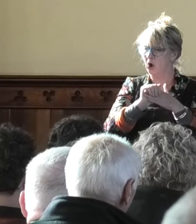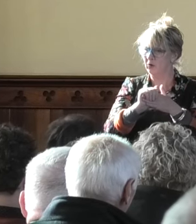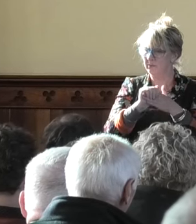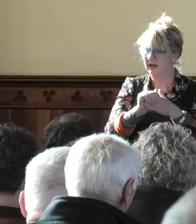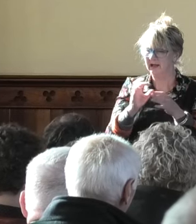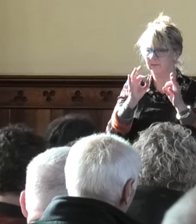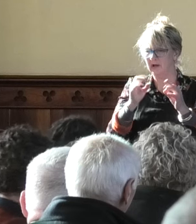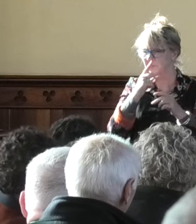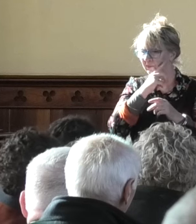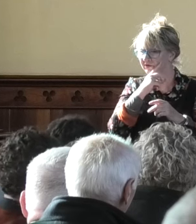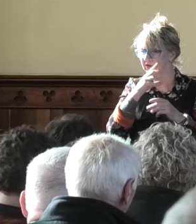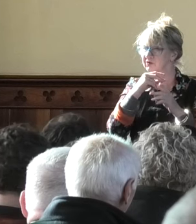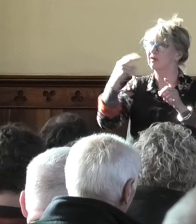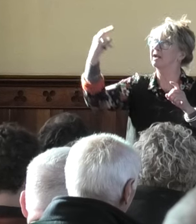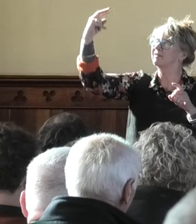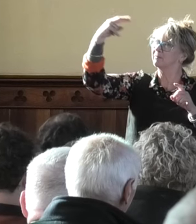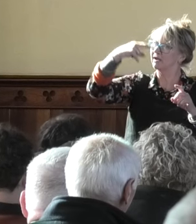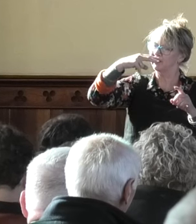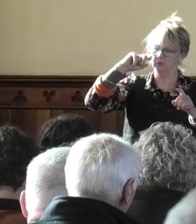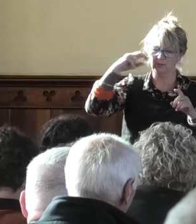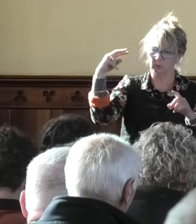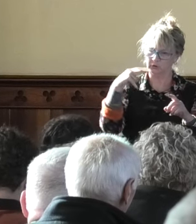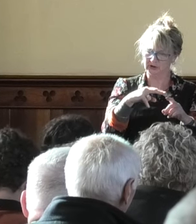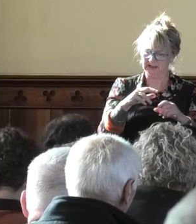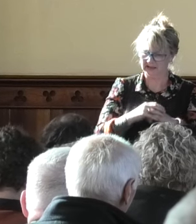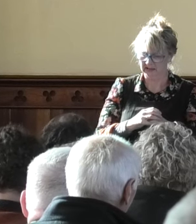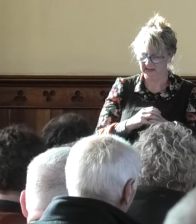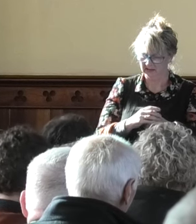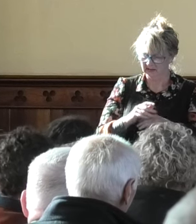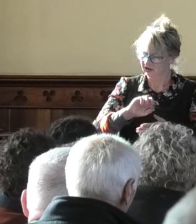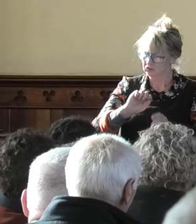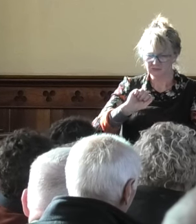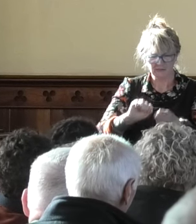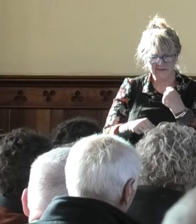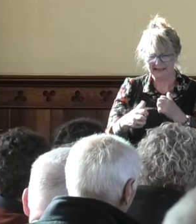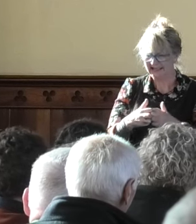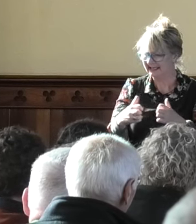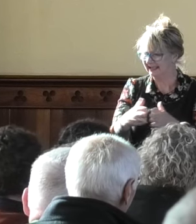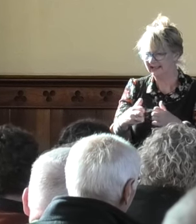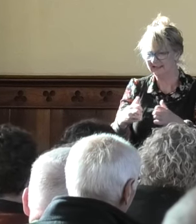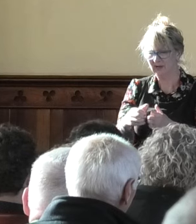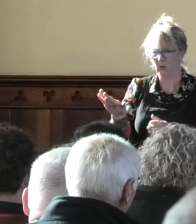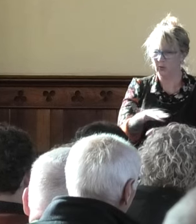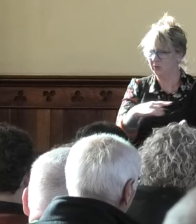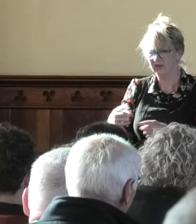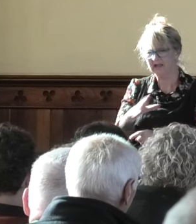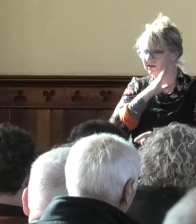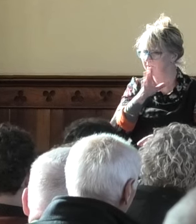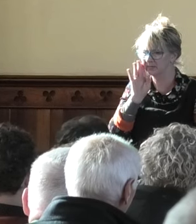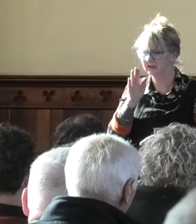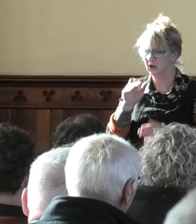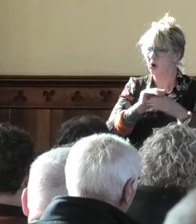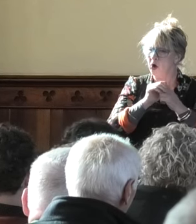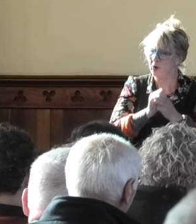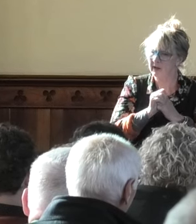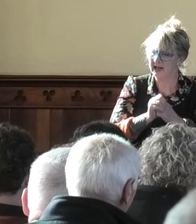my precious girls, from heaven I'll be watching from above. Regrets we'll have many of all the things you'll miss. Hold my hand,